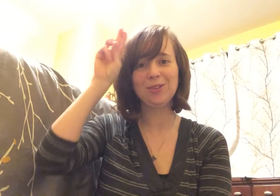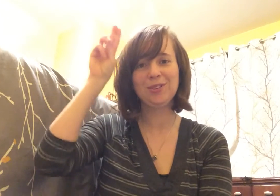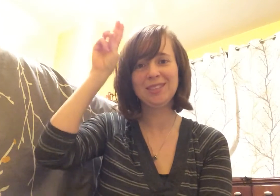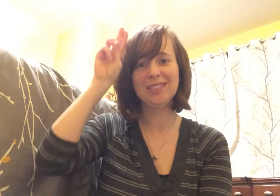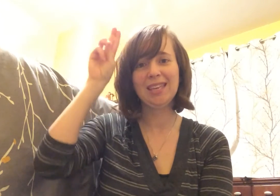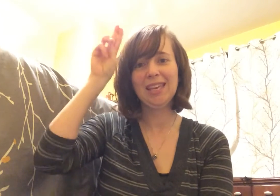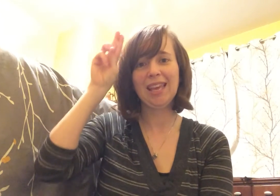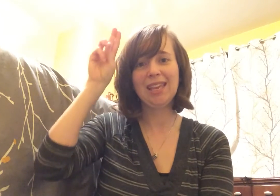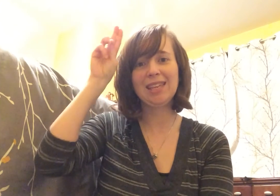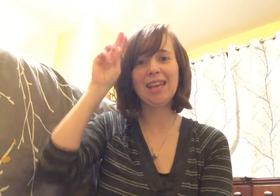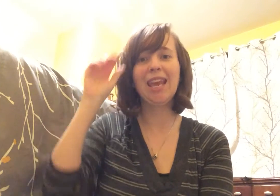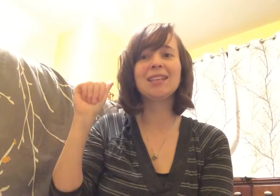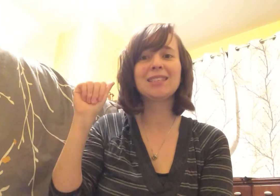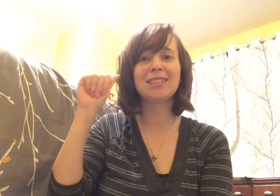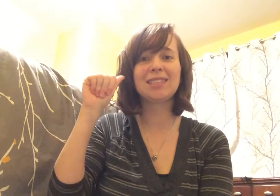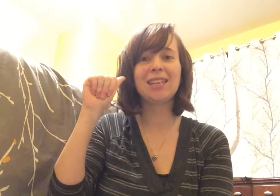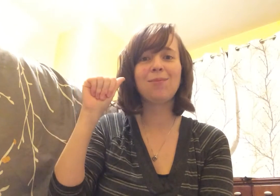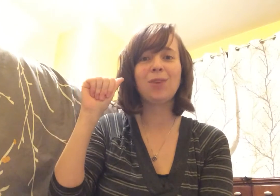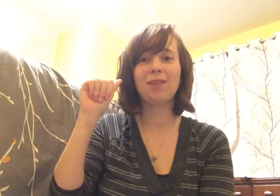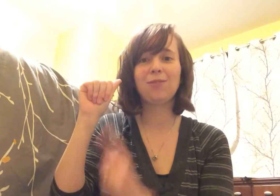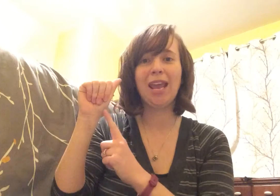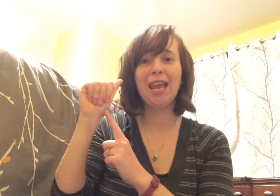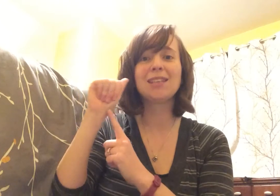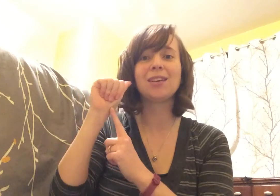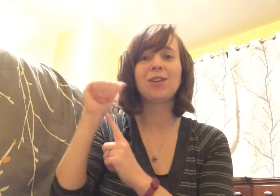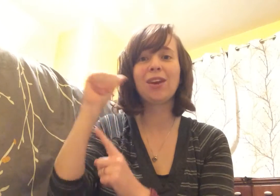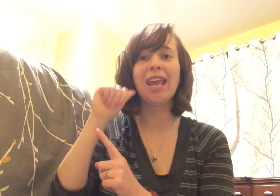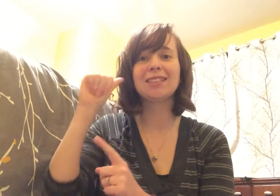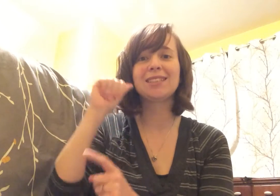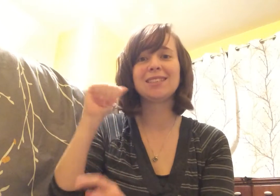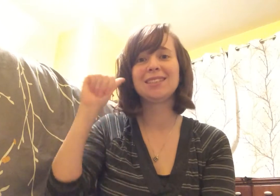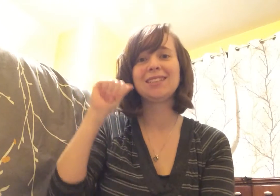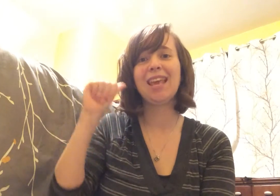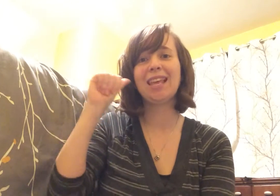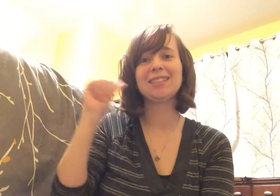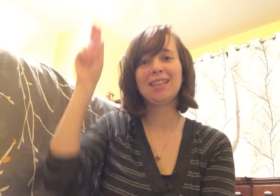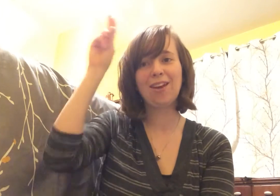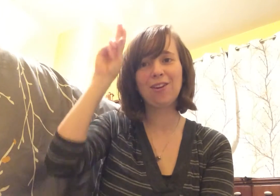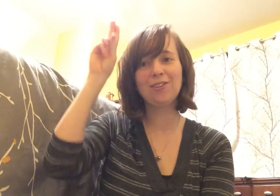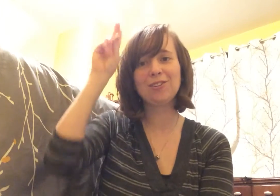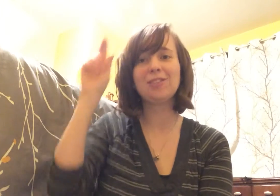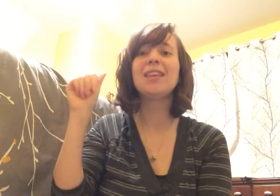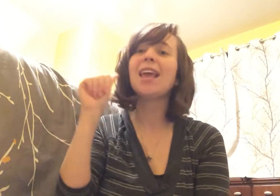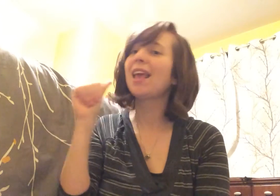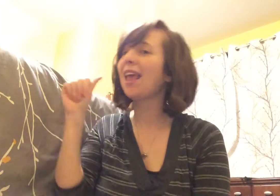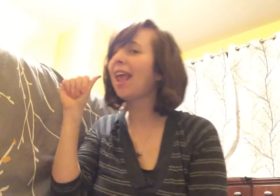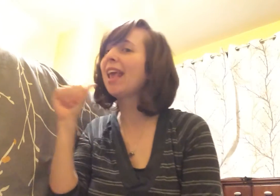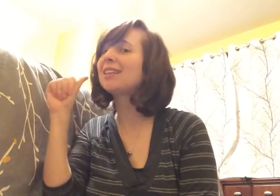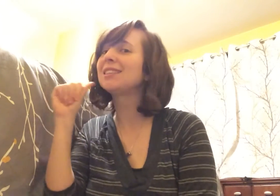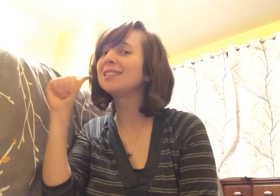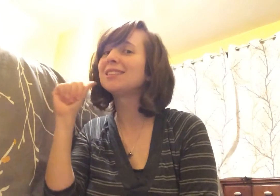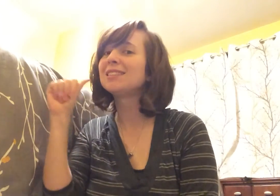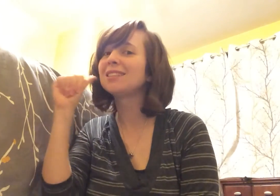uncle. And then aunt is the same way for A down here. Aunt. Aunt. Uncle. Aunt.